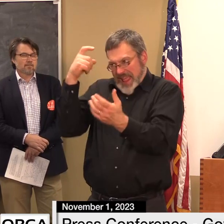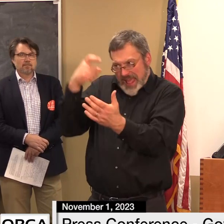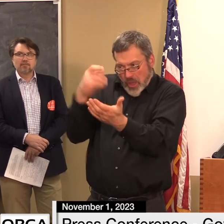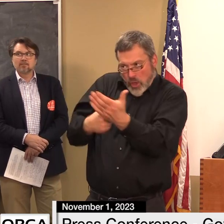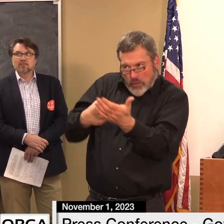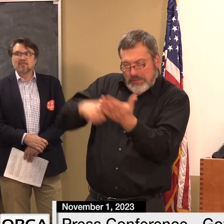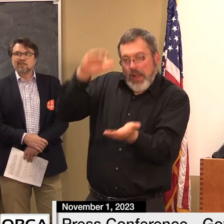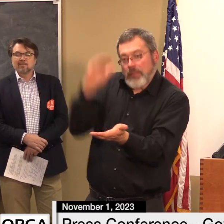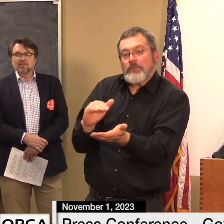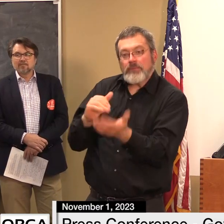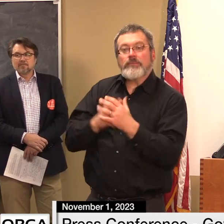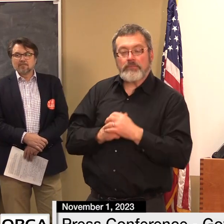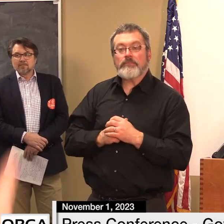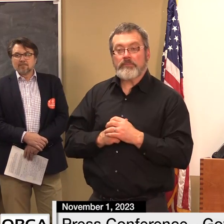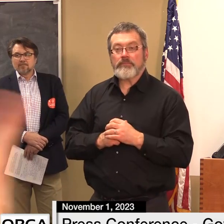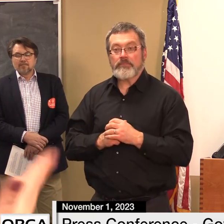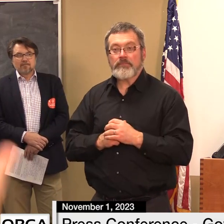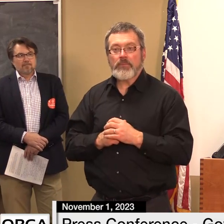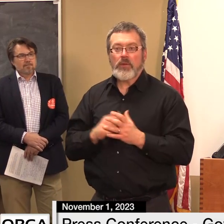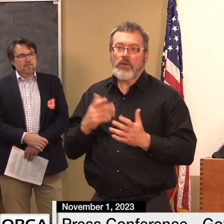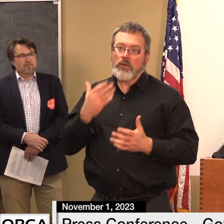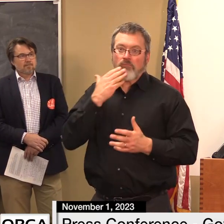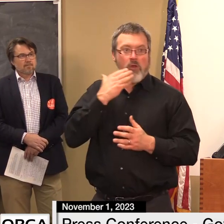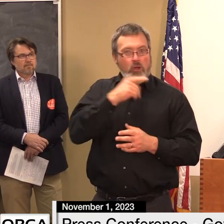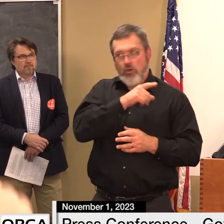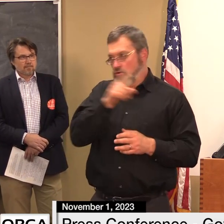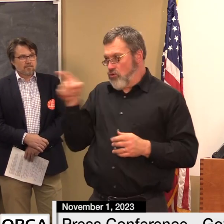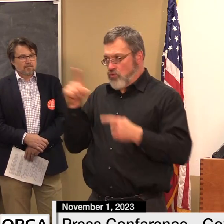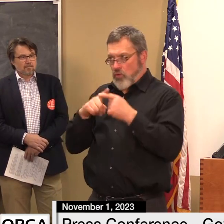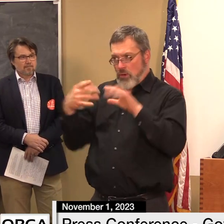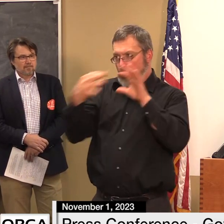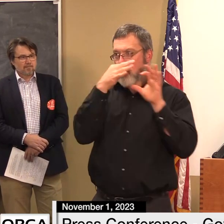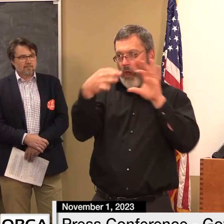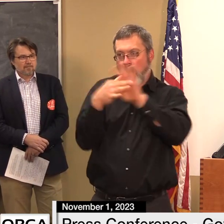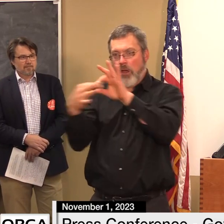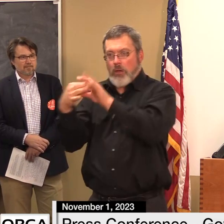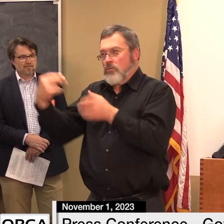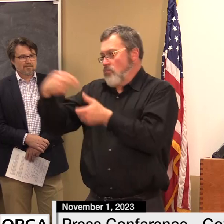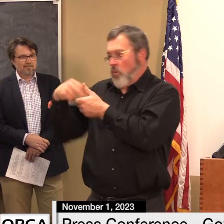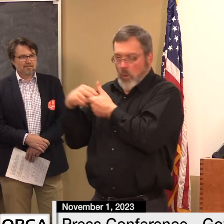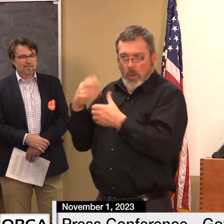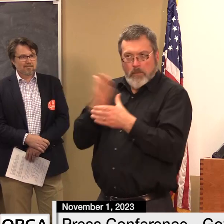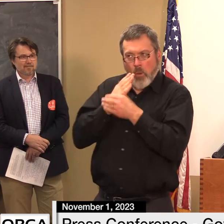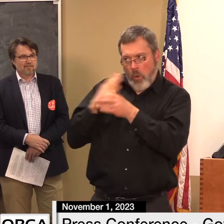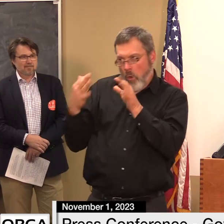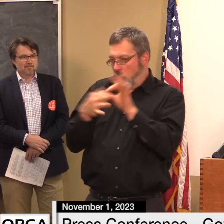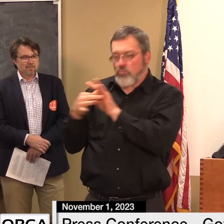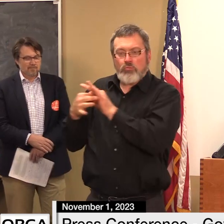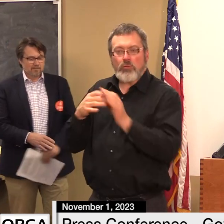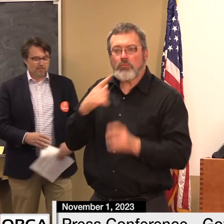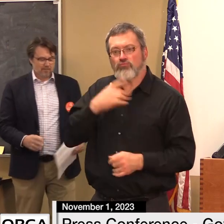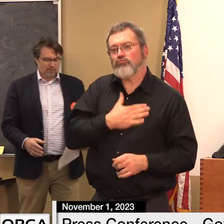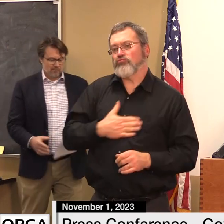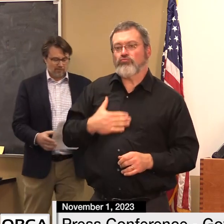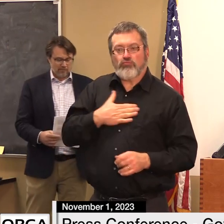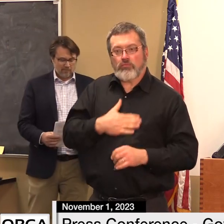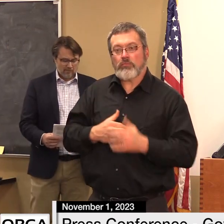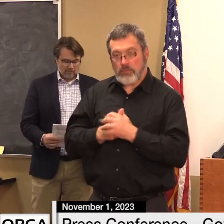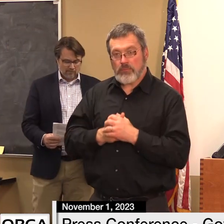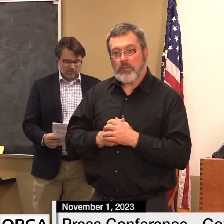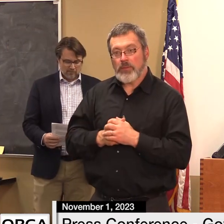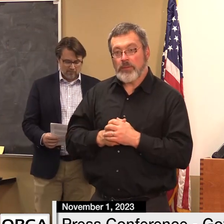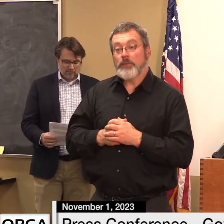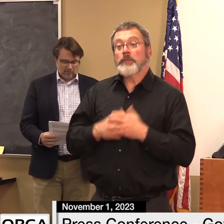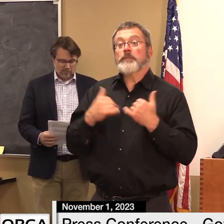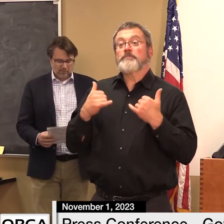partners joining me here and so many more for their support. Thank you. I'm going to turn it over to the Commissioner of